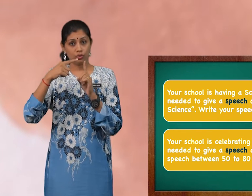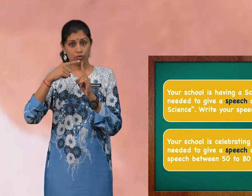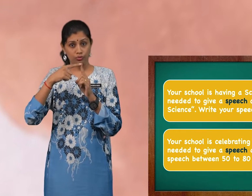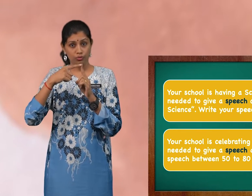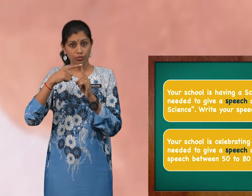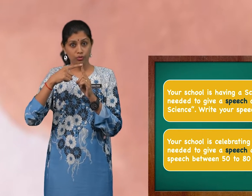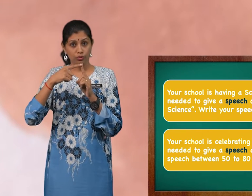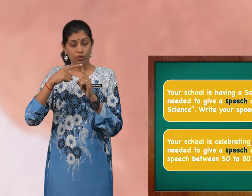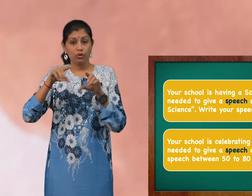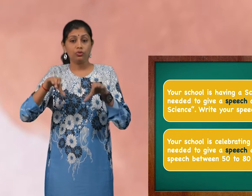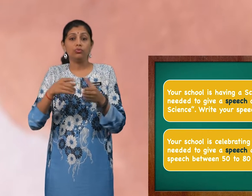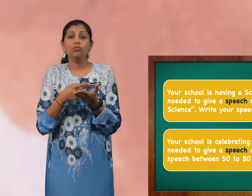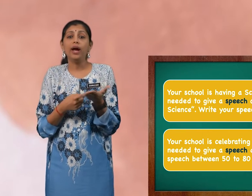to do what?